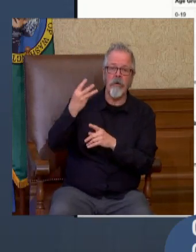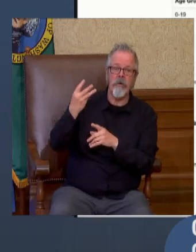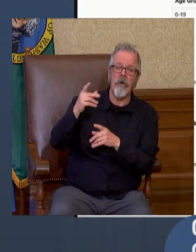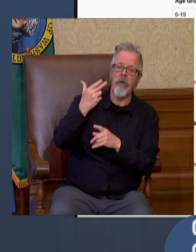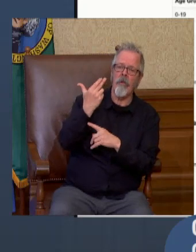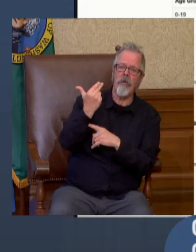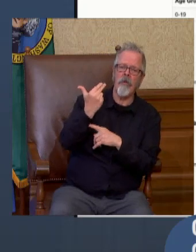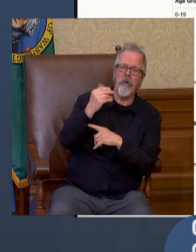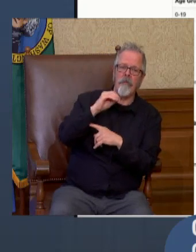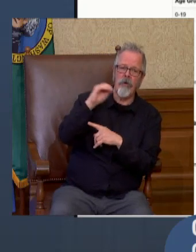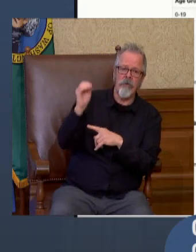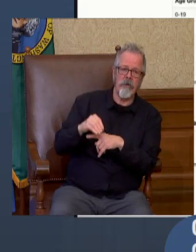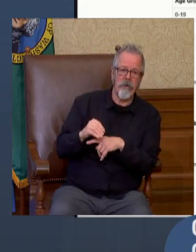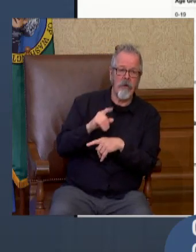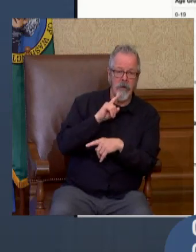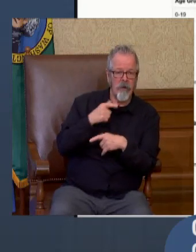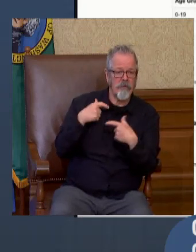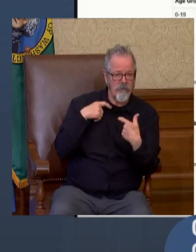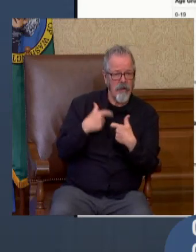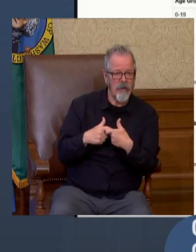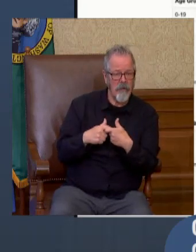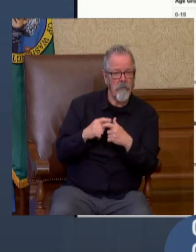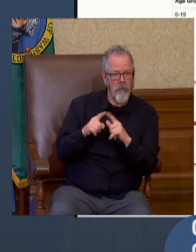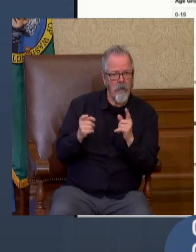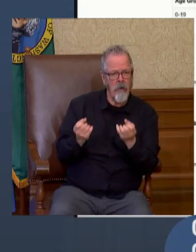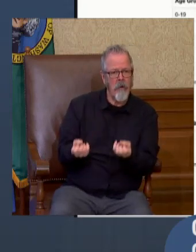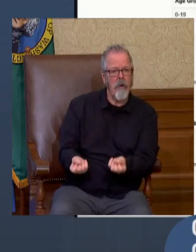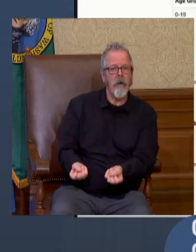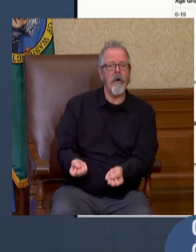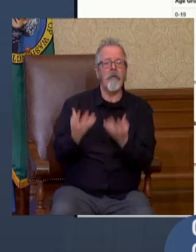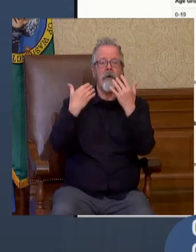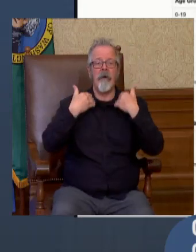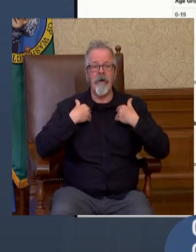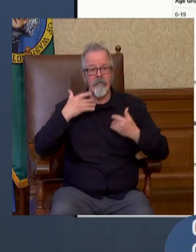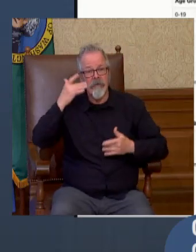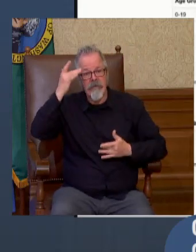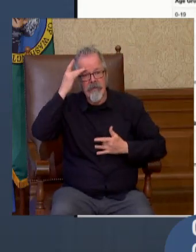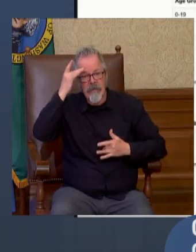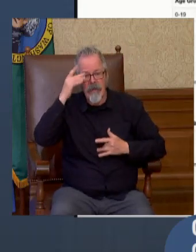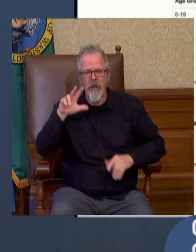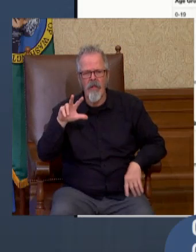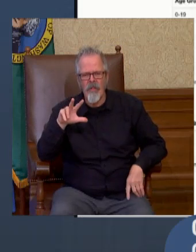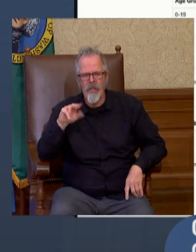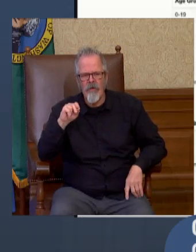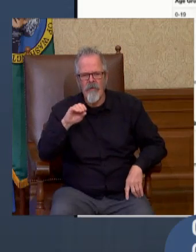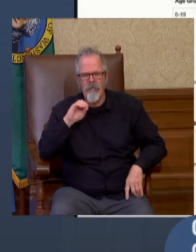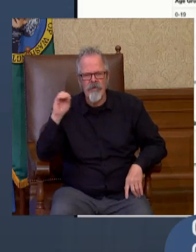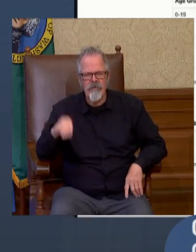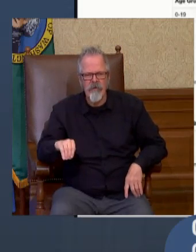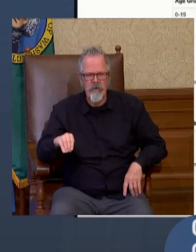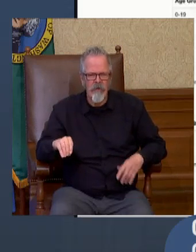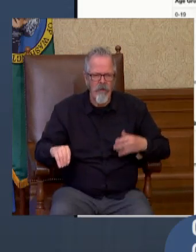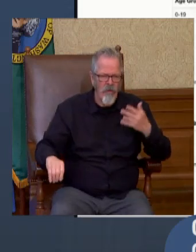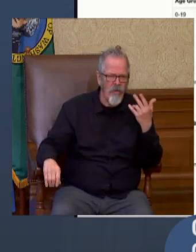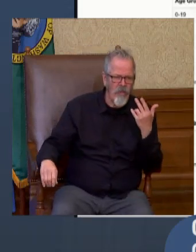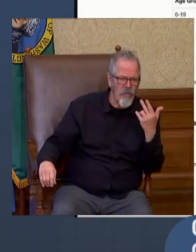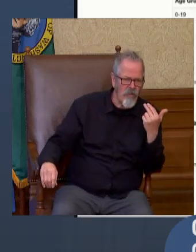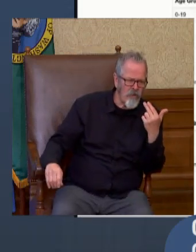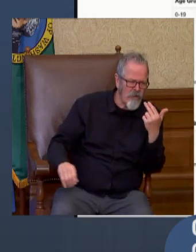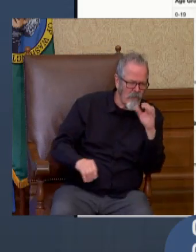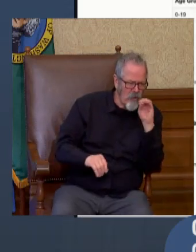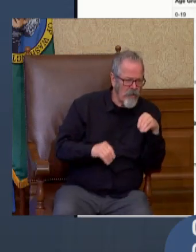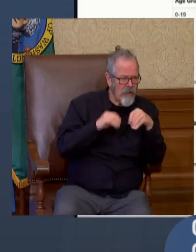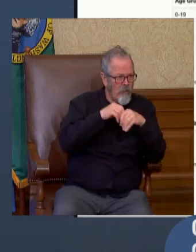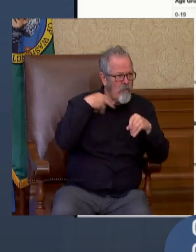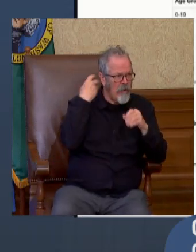of our cases. So the Hispanic folks in our community are having a disproportionate impact on them because of this